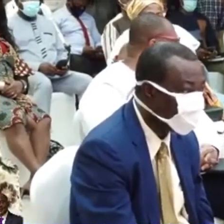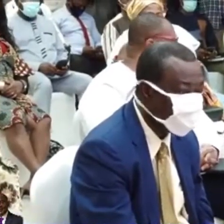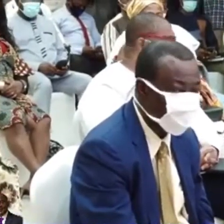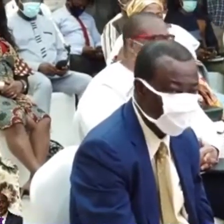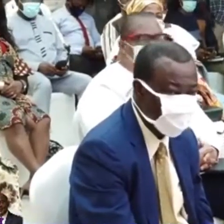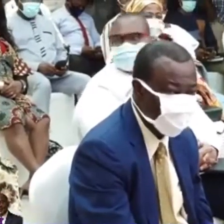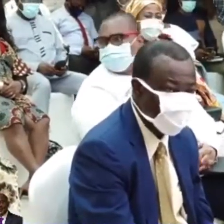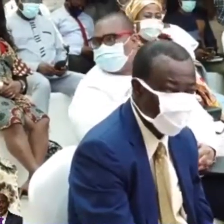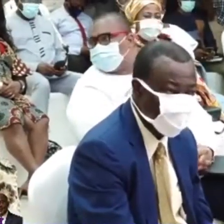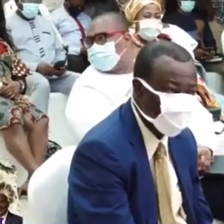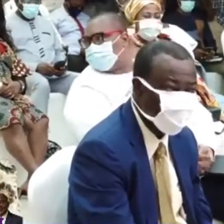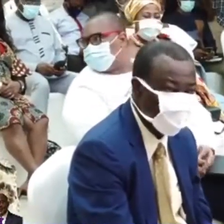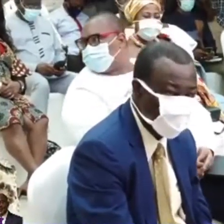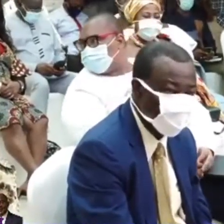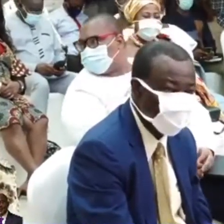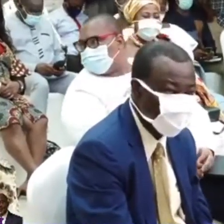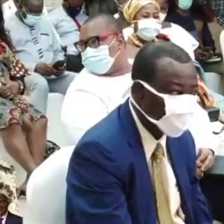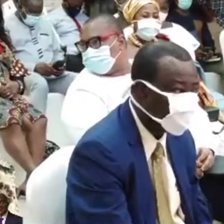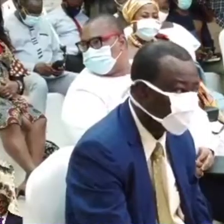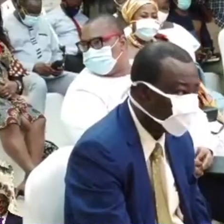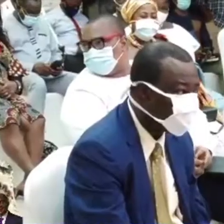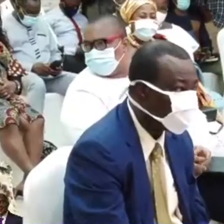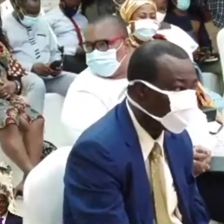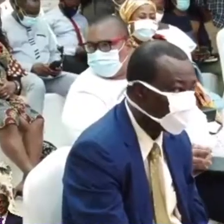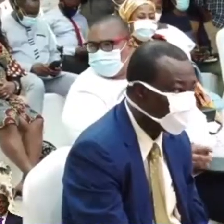And Chimada,